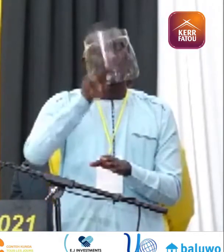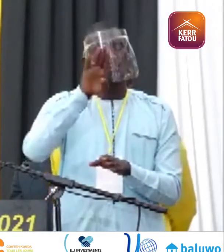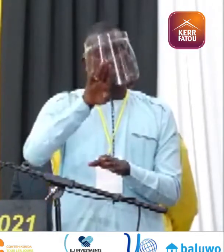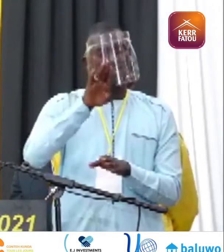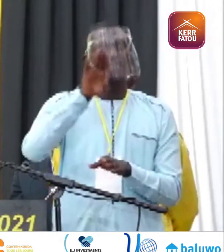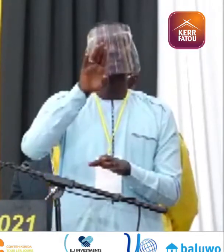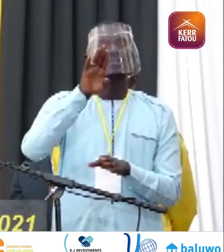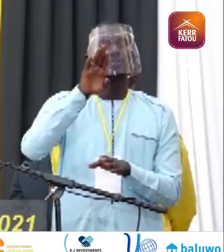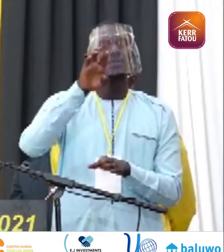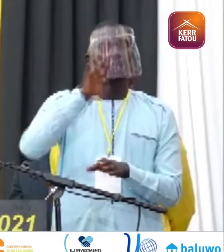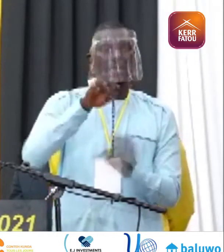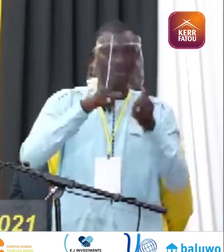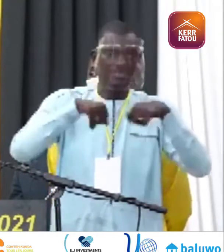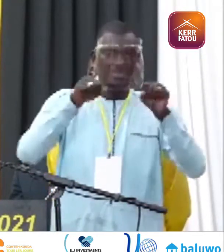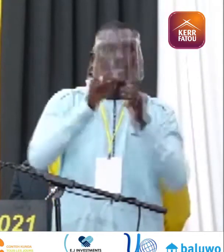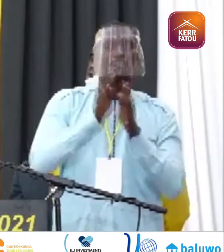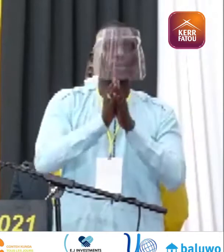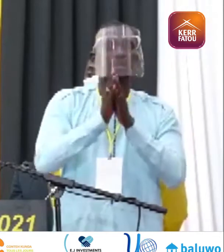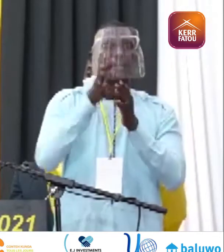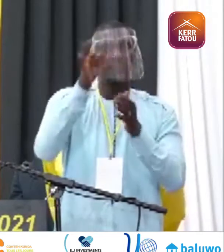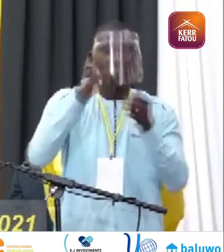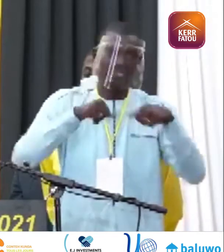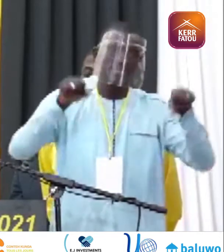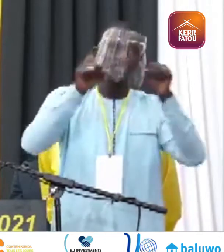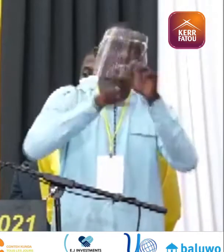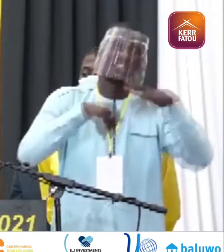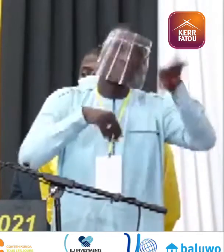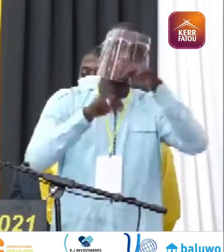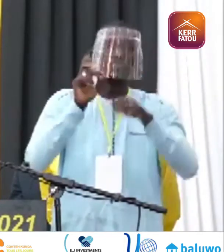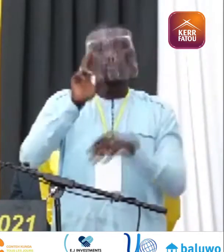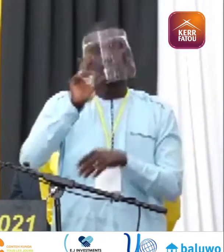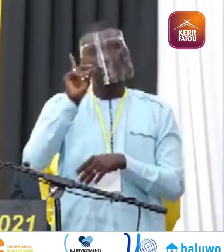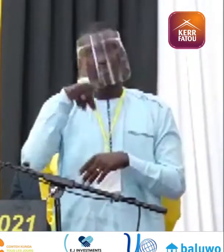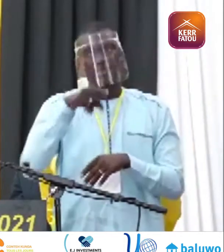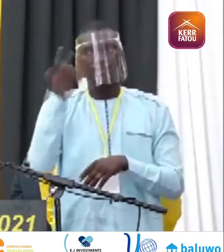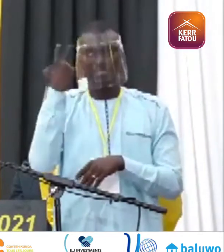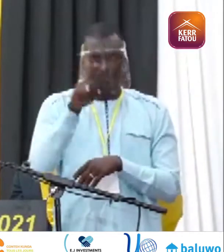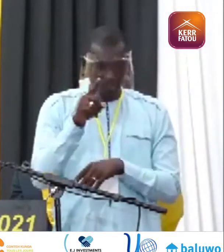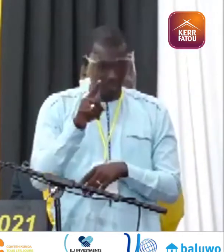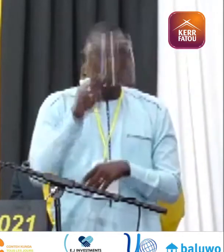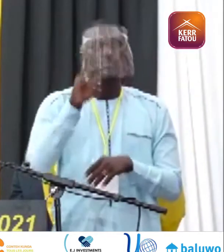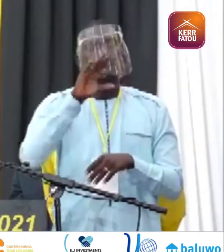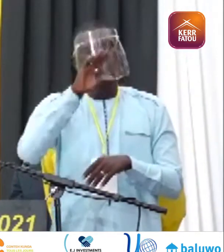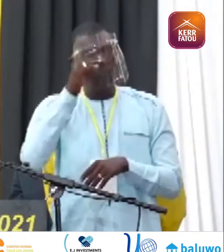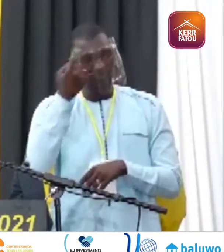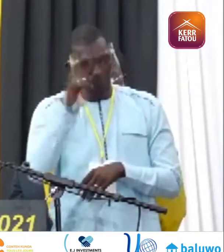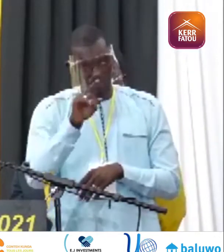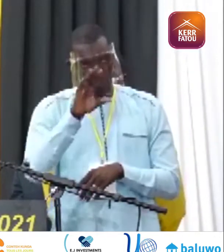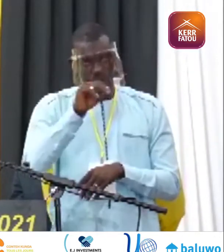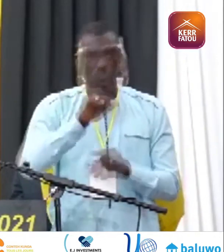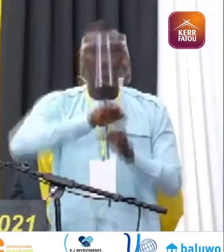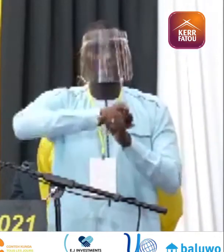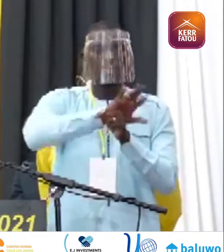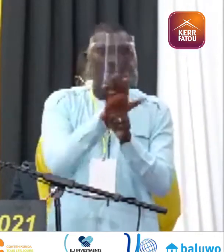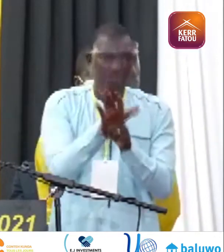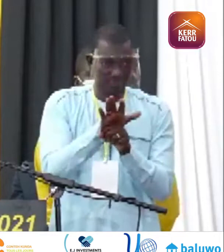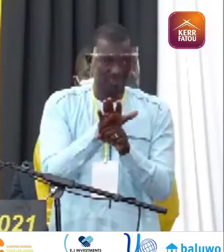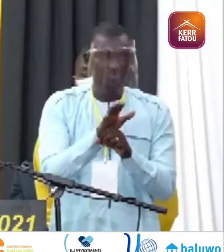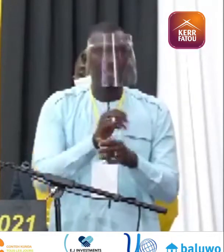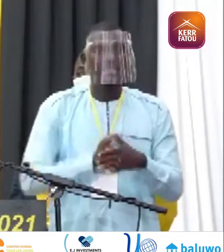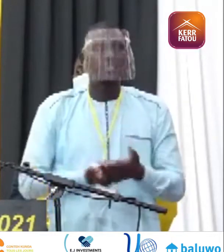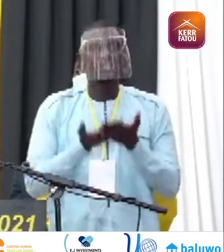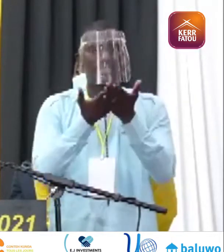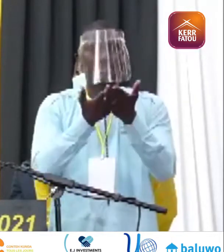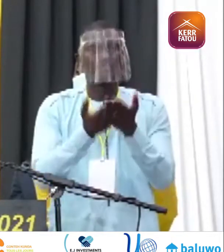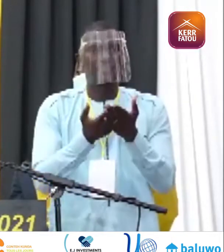The youth wing was the first to roll out COVID response by